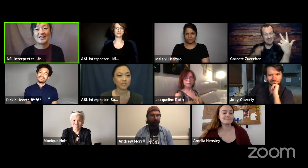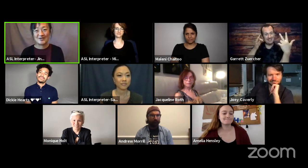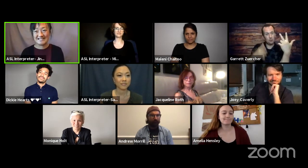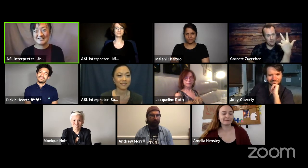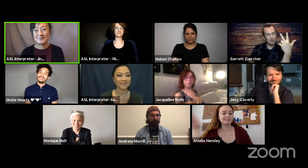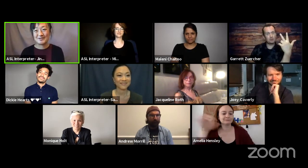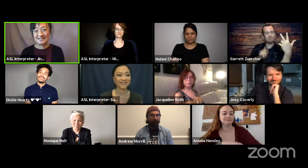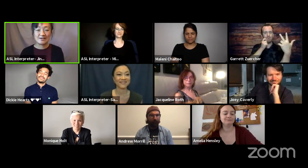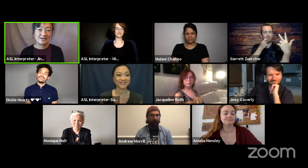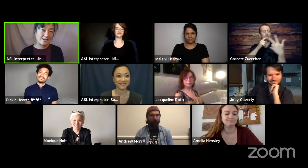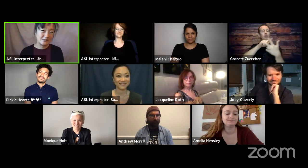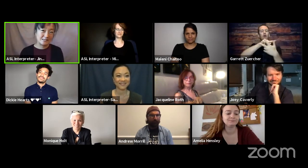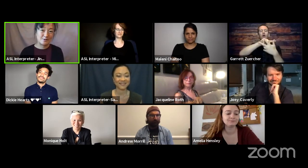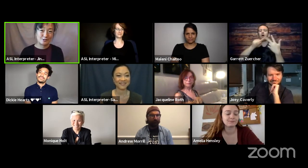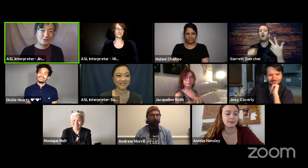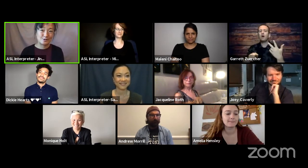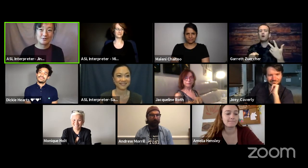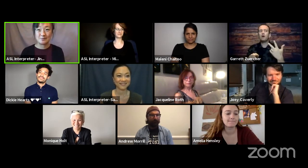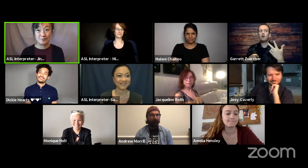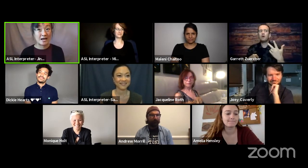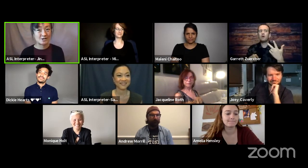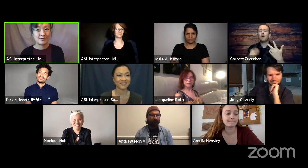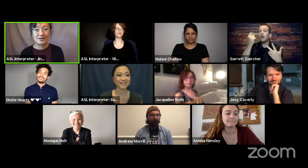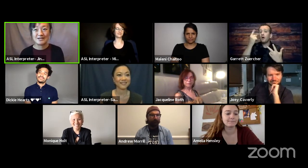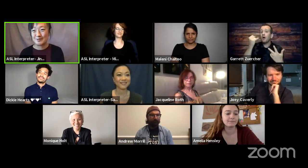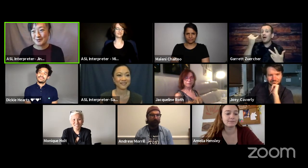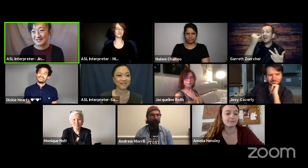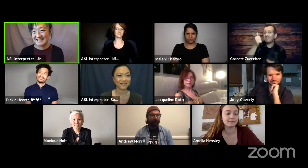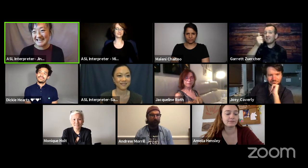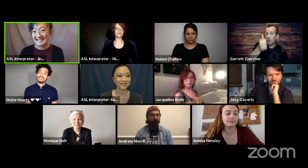Three interpreters, I misspoke, two interpreters, but we actually have three interpreters tonight.